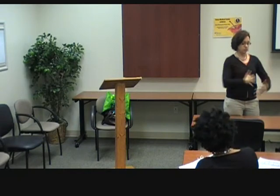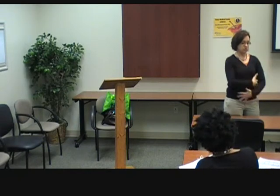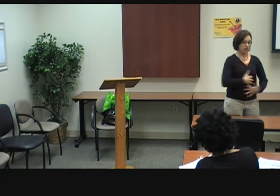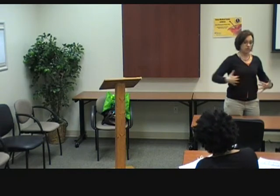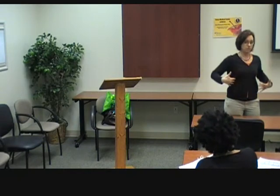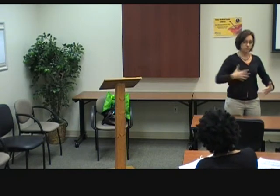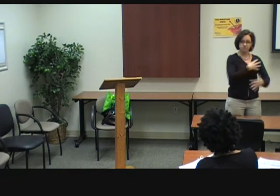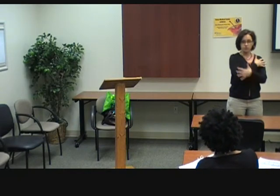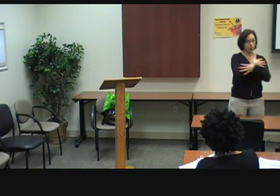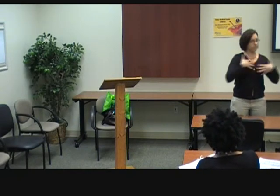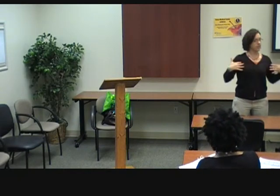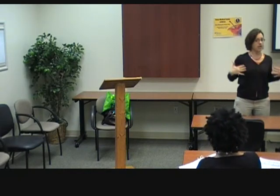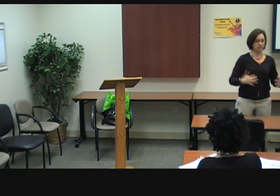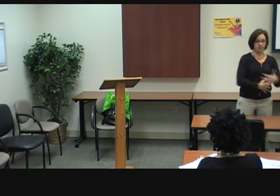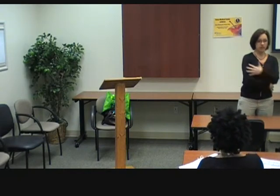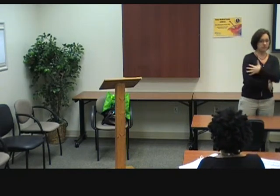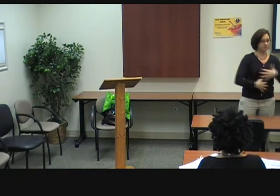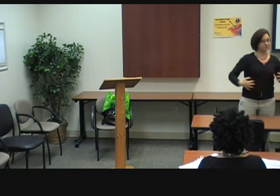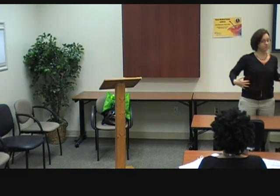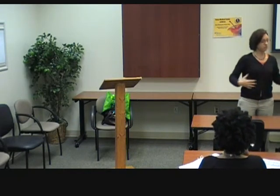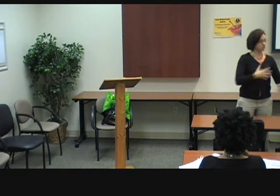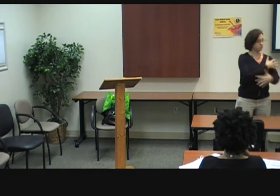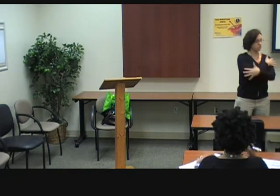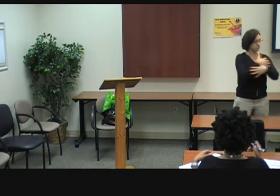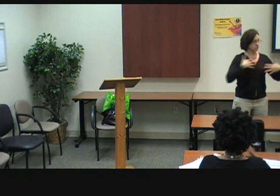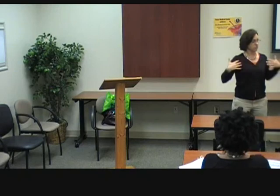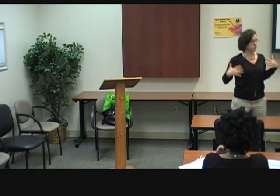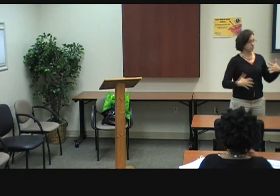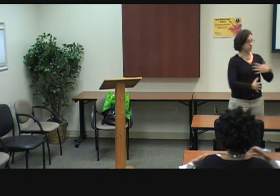spell it? Can't spell it. That's why I'm good.